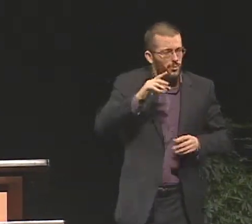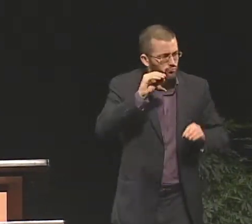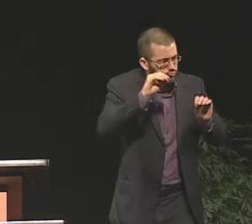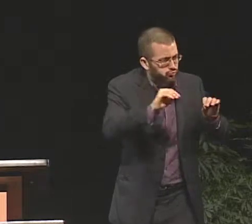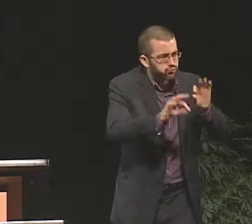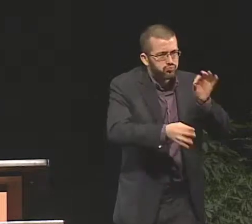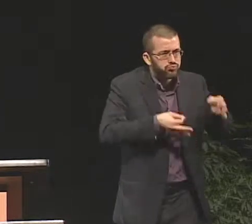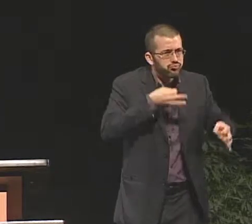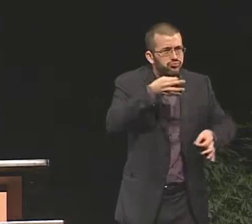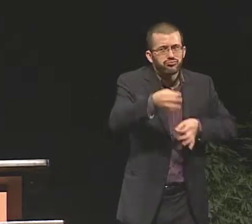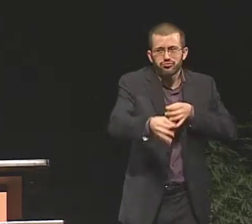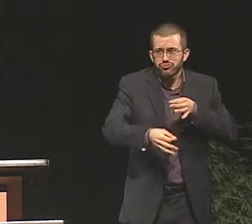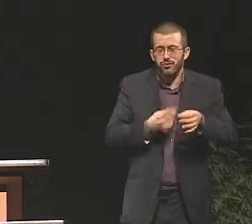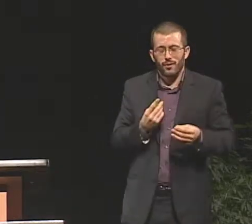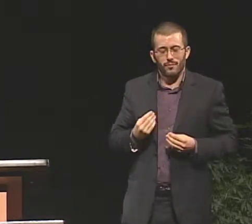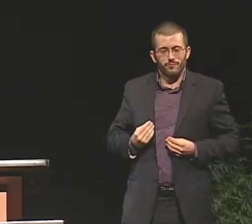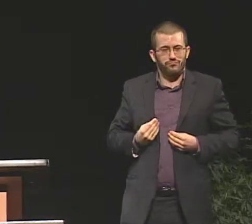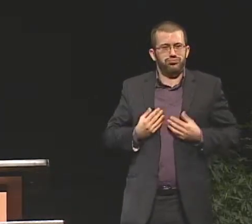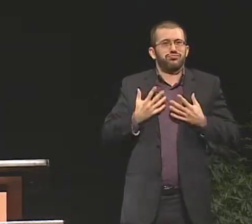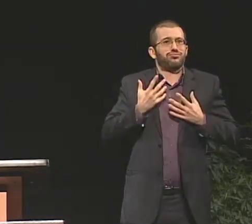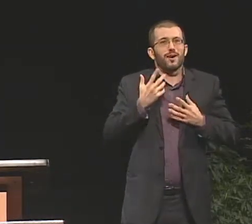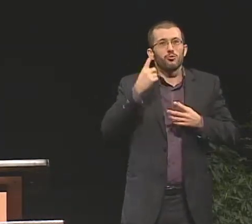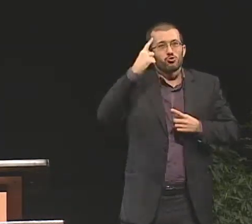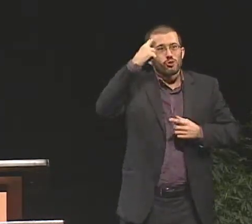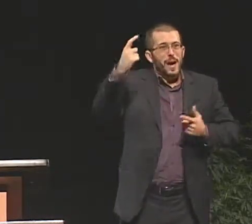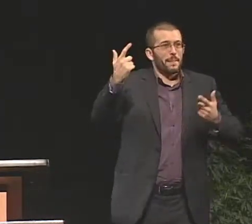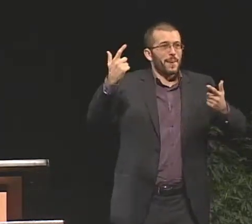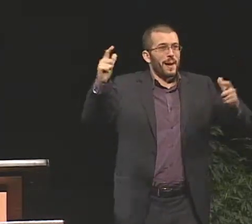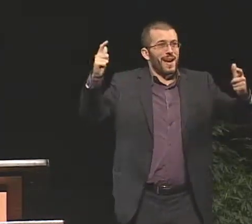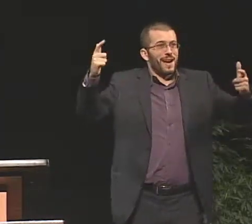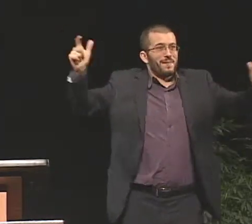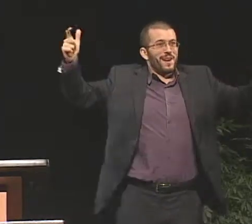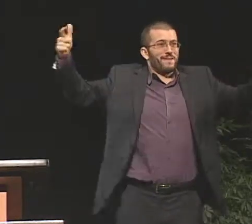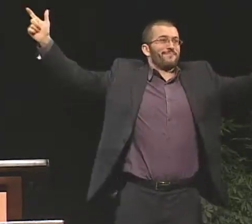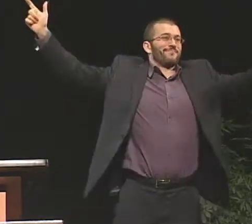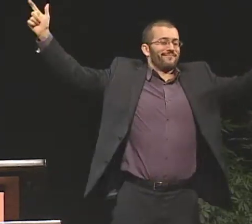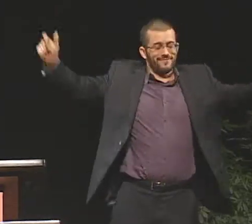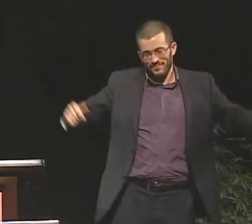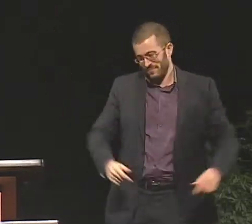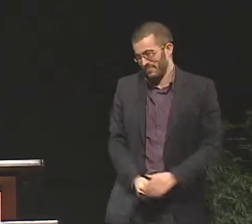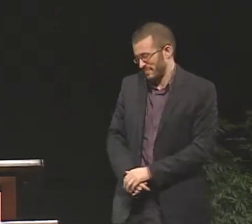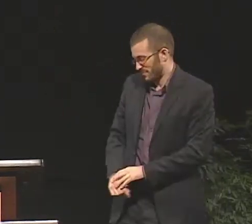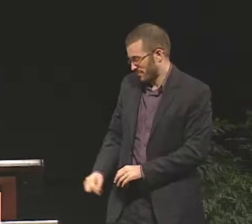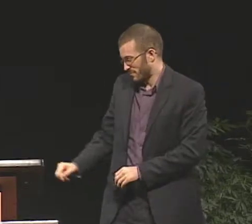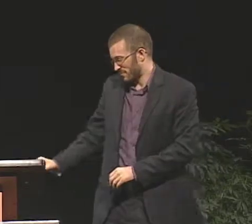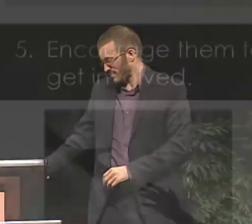And hearing the stories of others allows us to dream big and to be inspired.